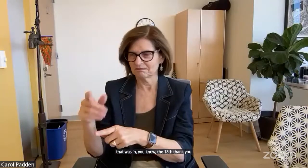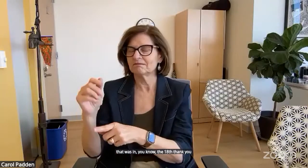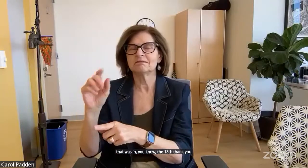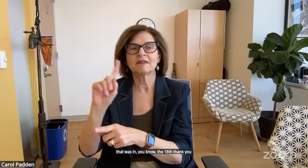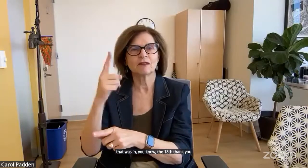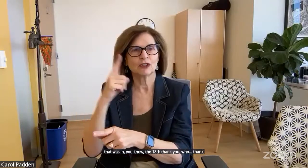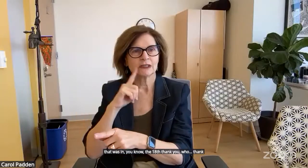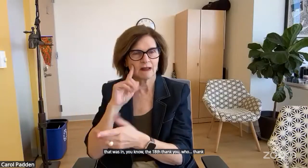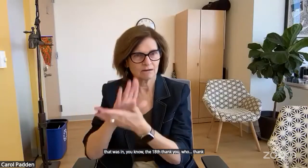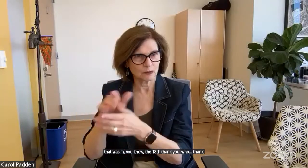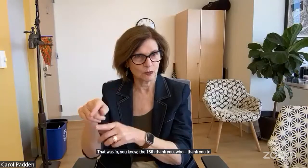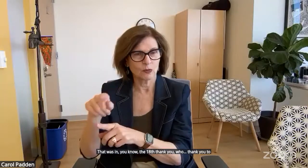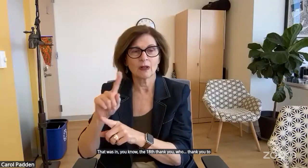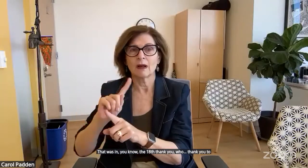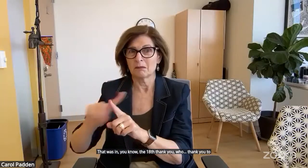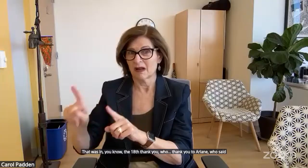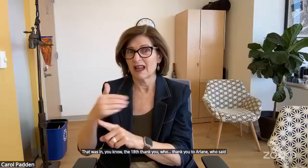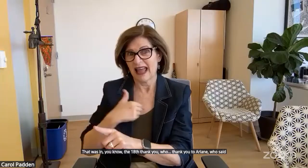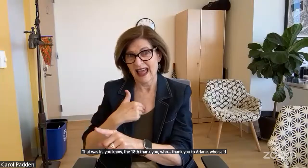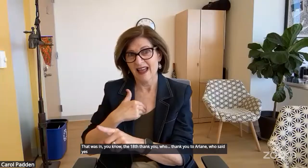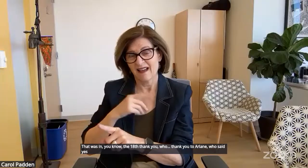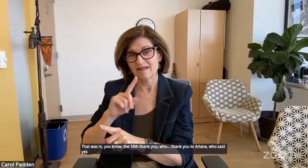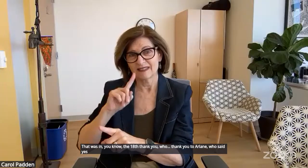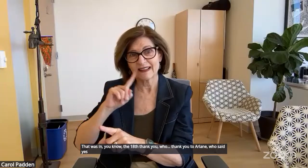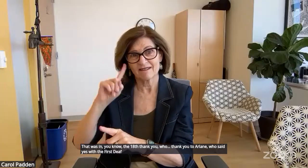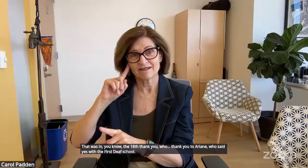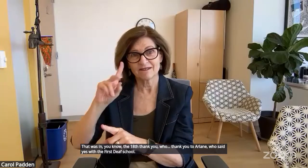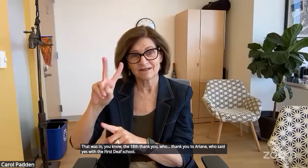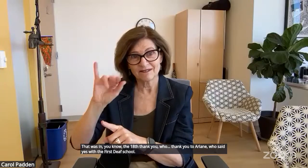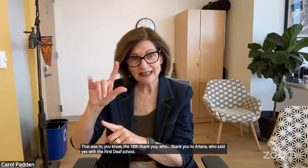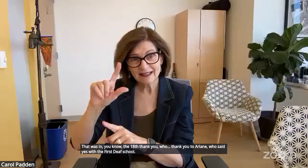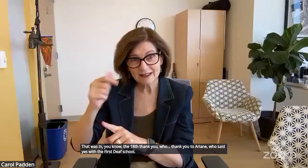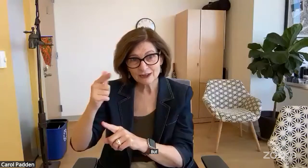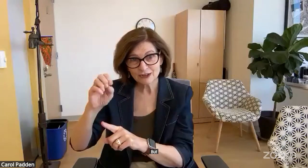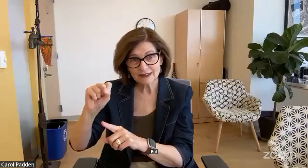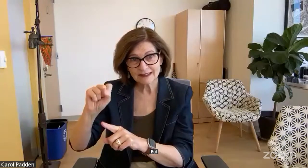you to Ariane, who said yes, with the first deaf school. But